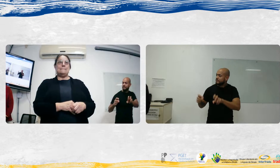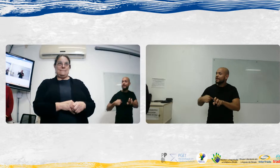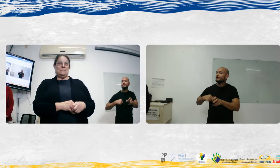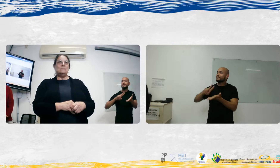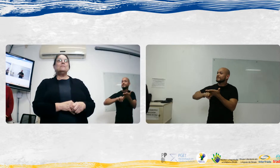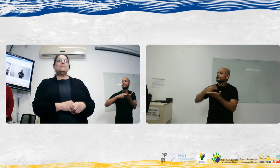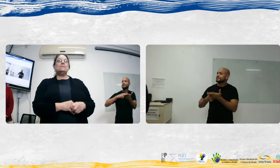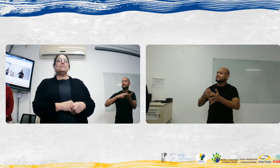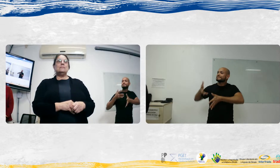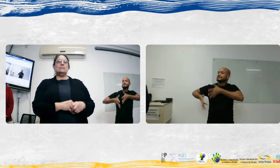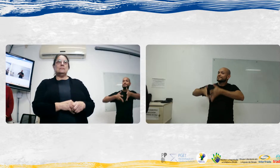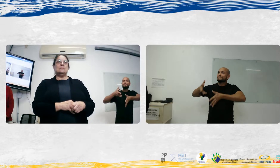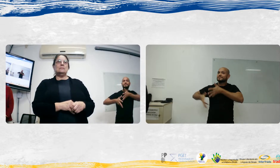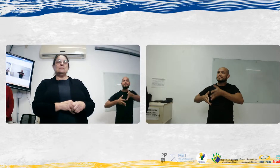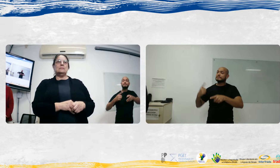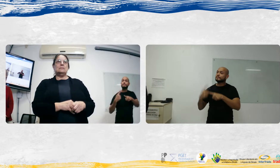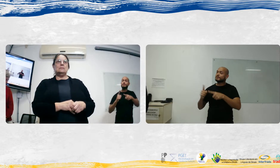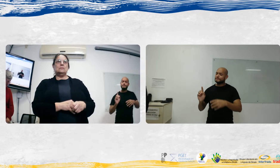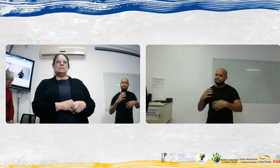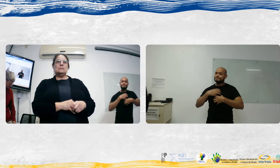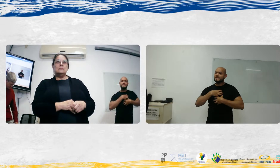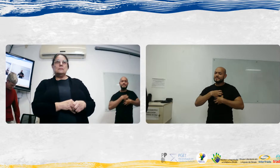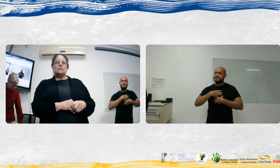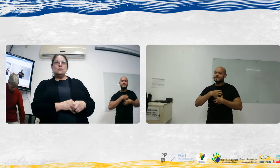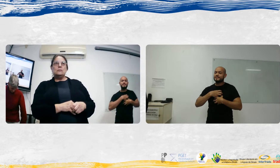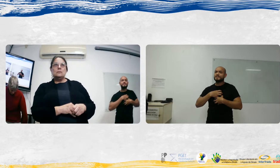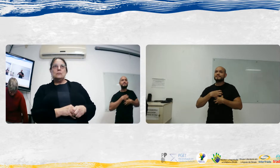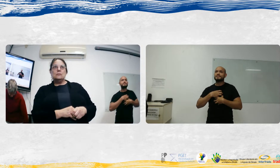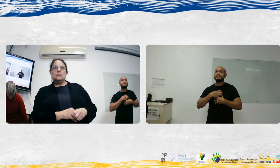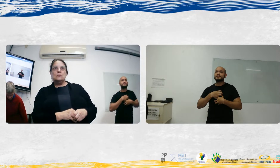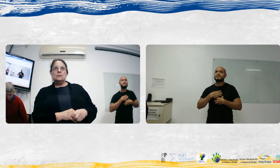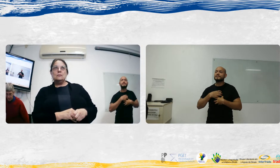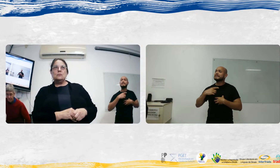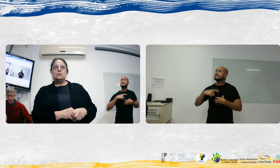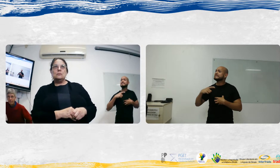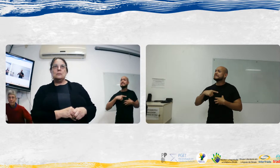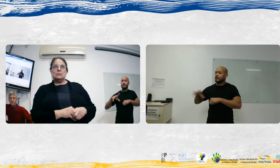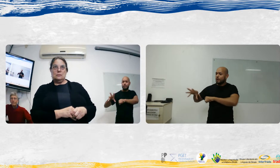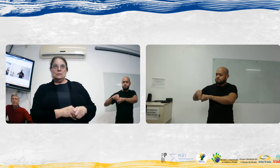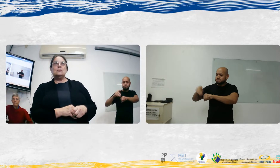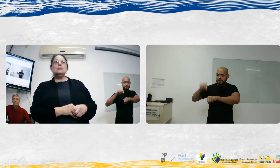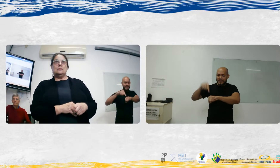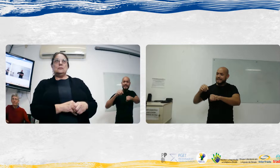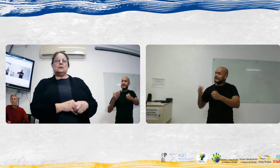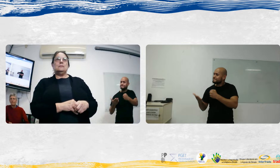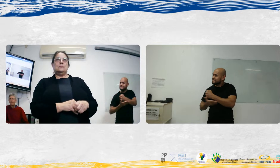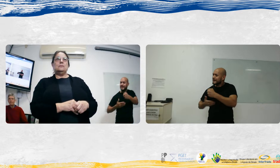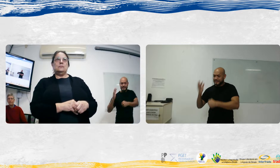sign language, because I feel that those are knowledge that are fundamental